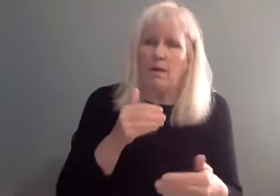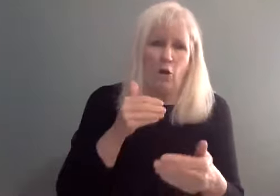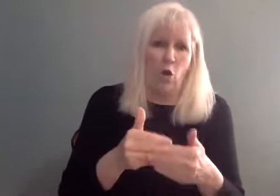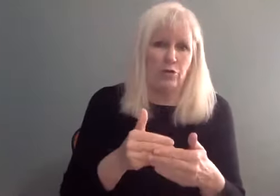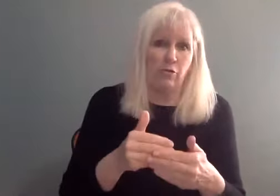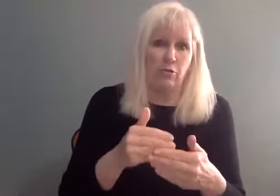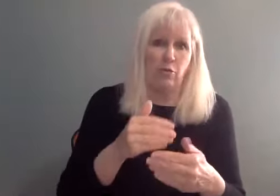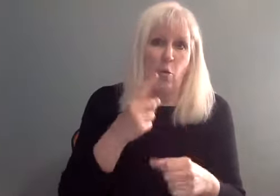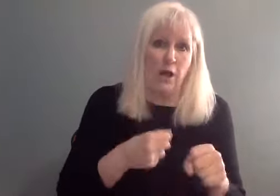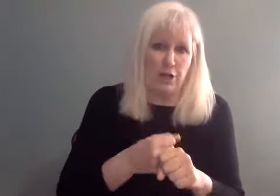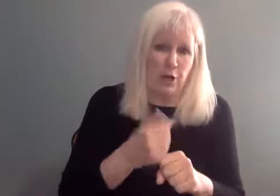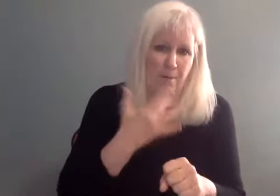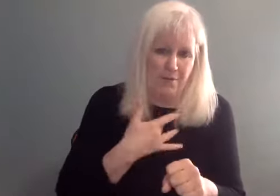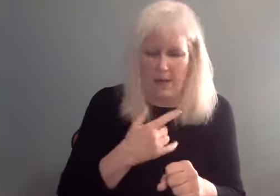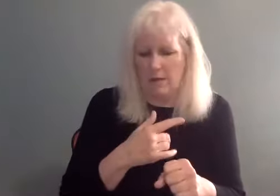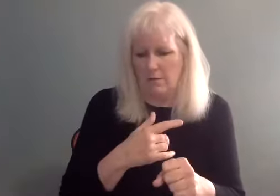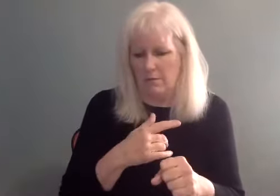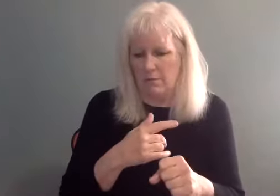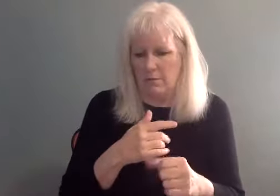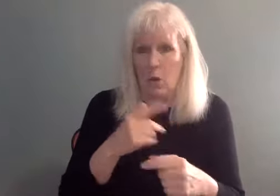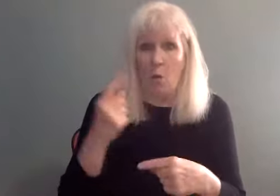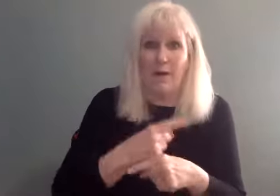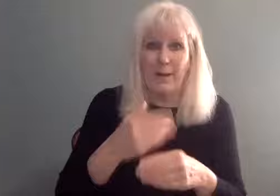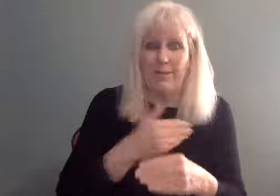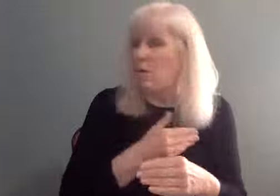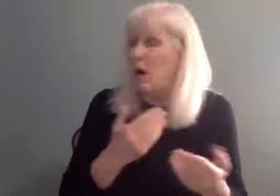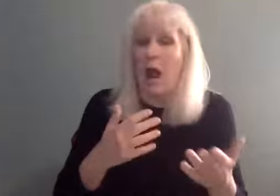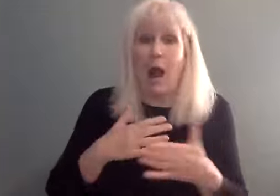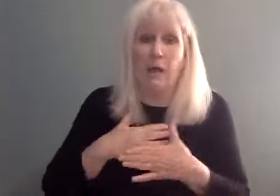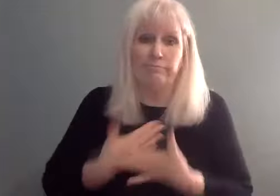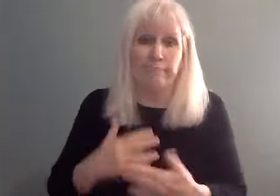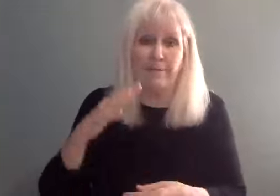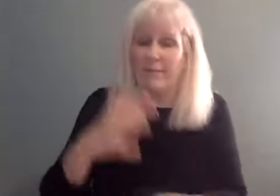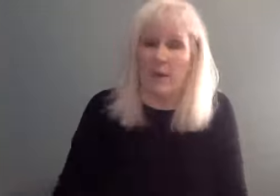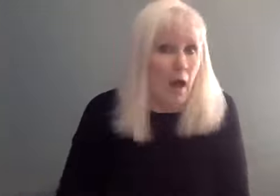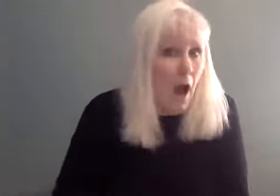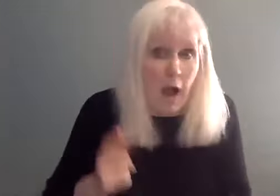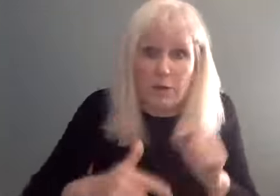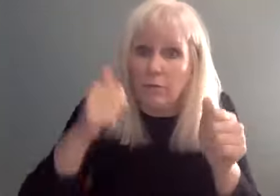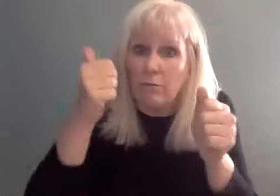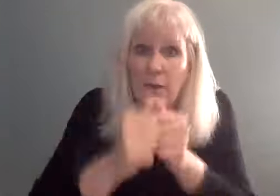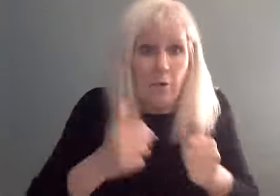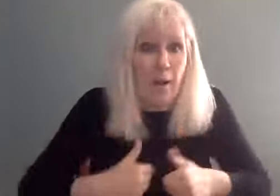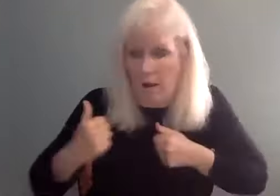me months to remember my life. I was so rattled. I couldn't remember things.